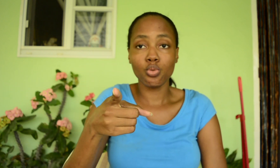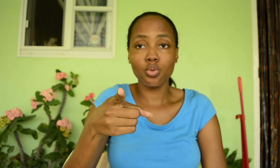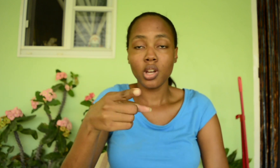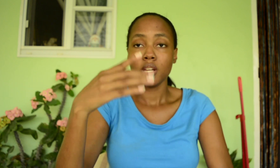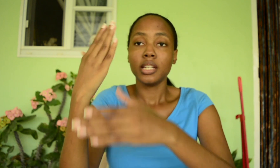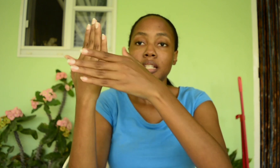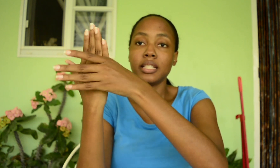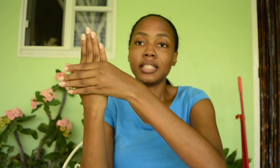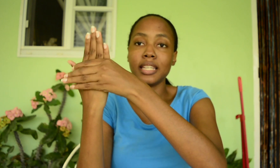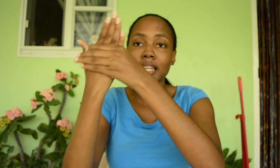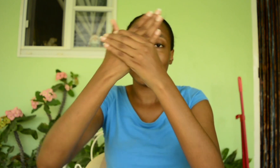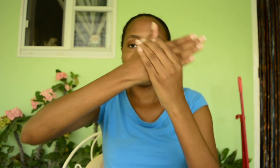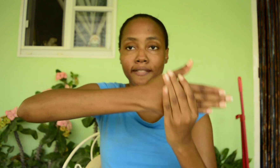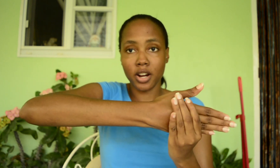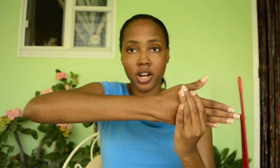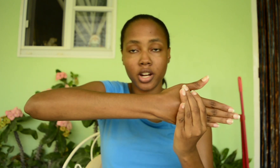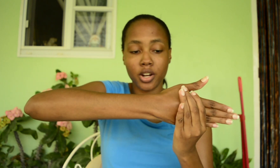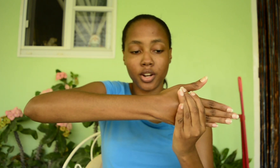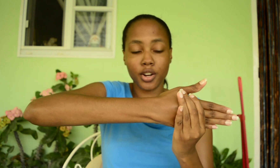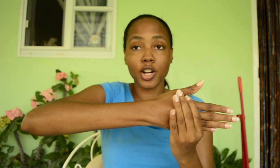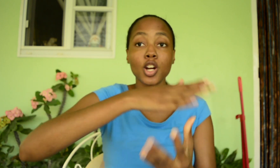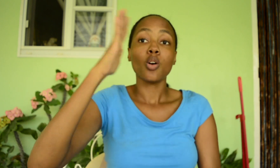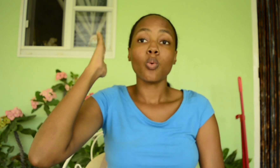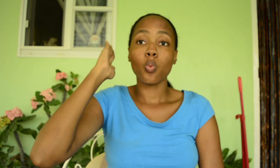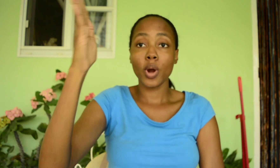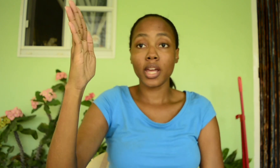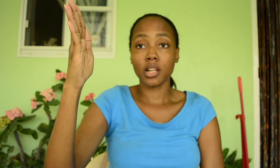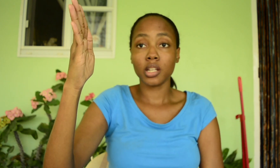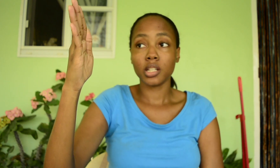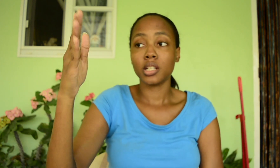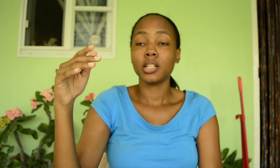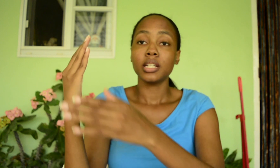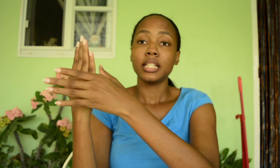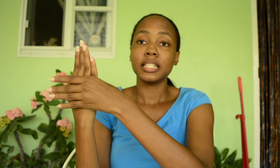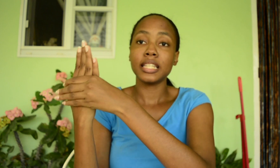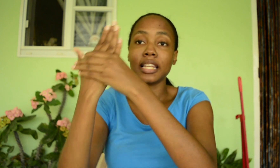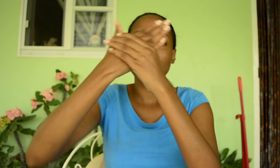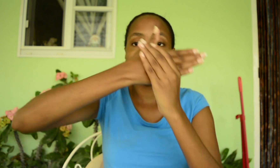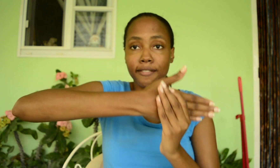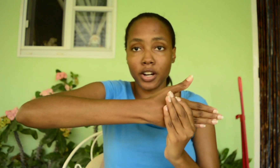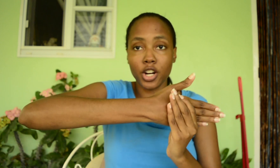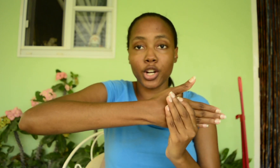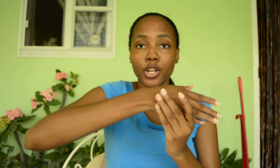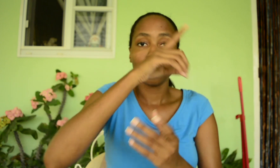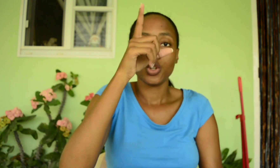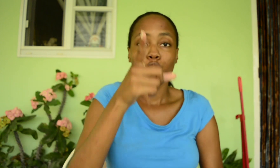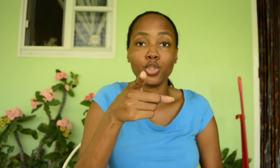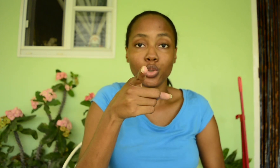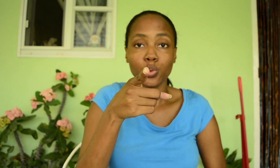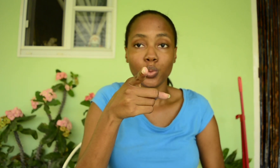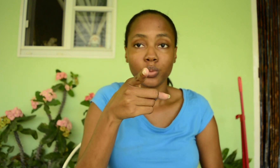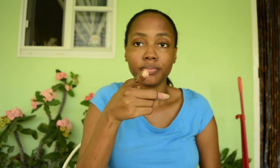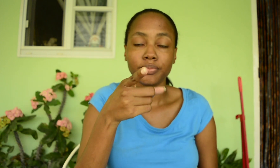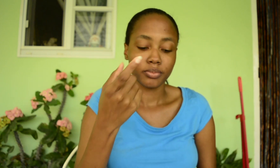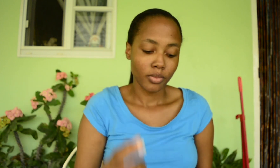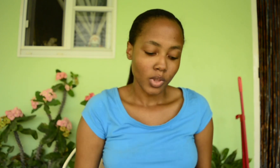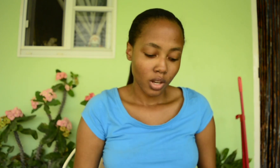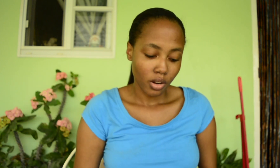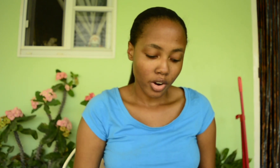you deliver will deliver you.